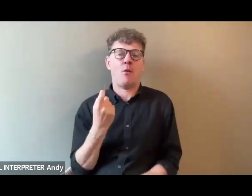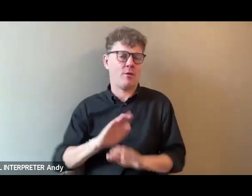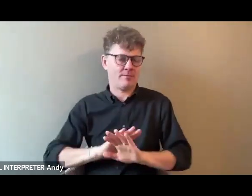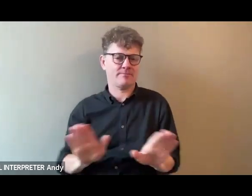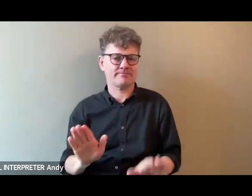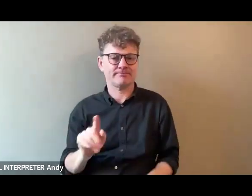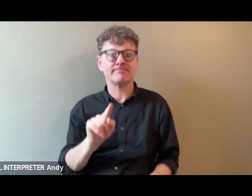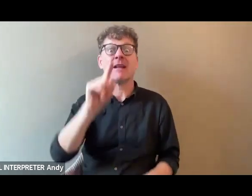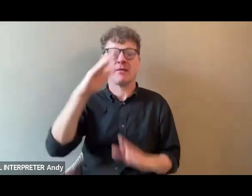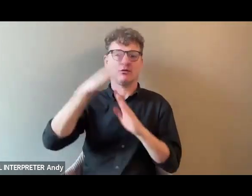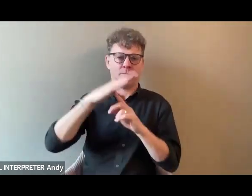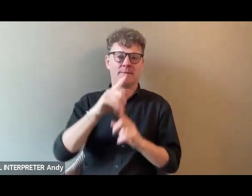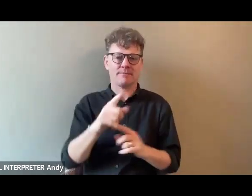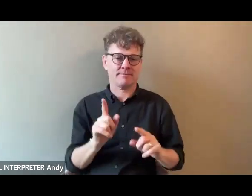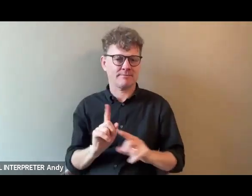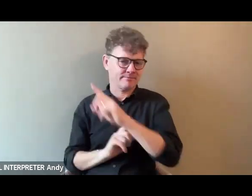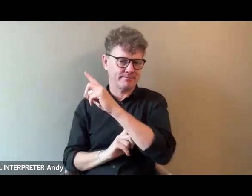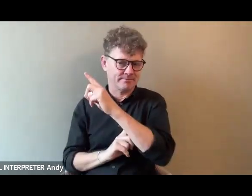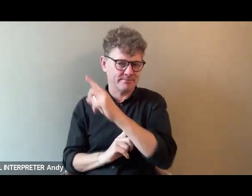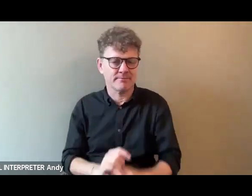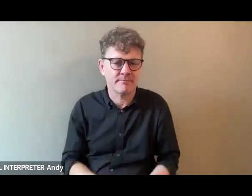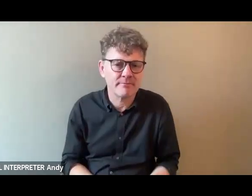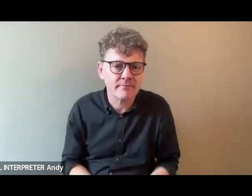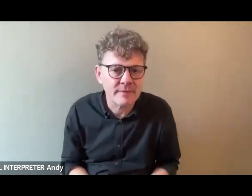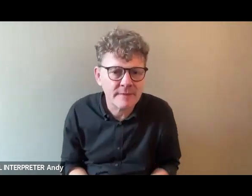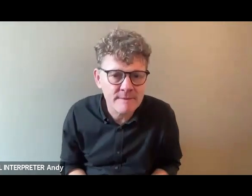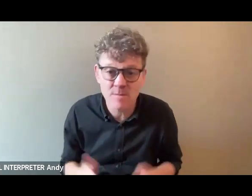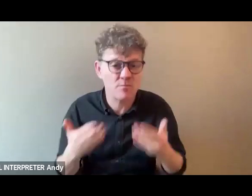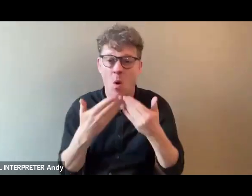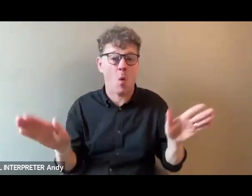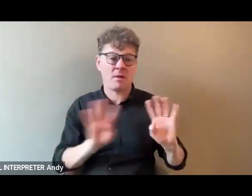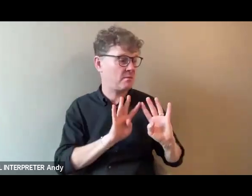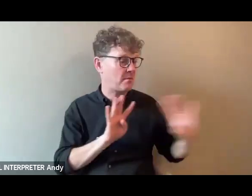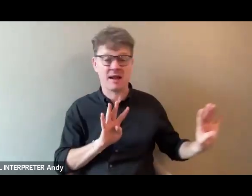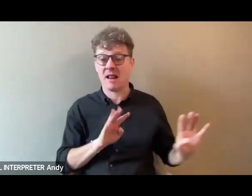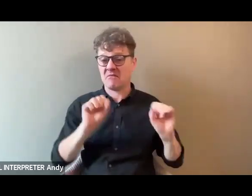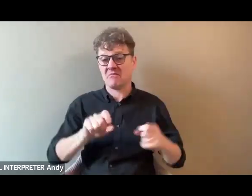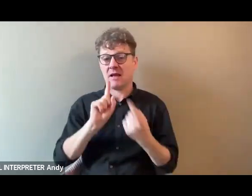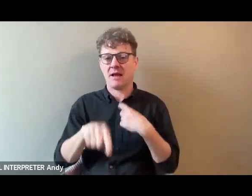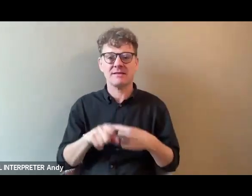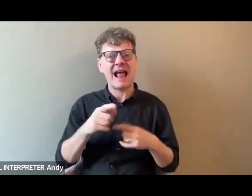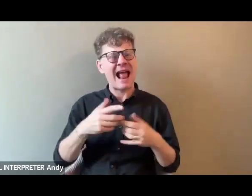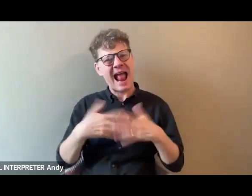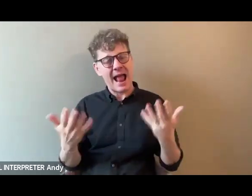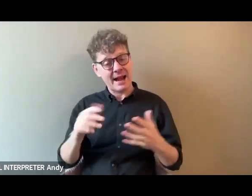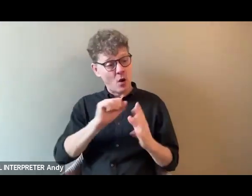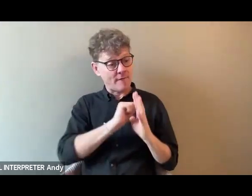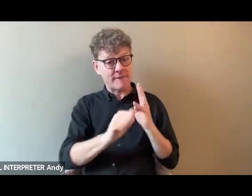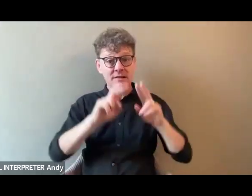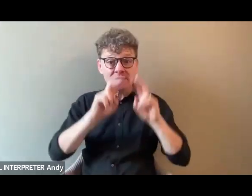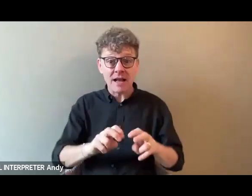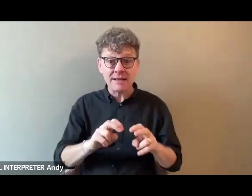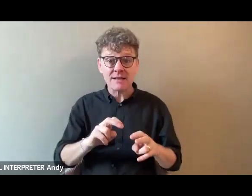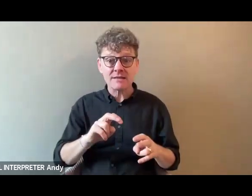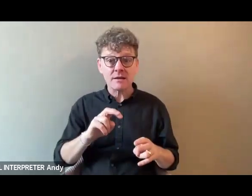Yeah, it's at the top of the screen. And this is open to the panel. Did any of your studies explore